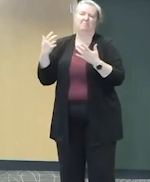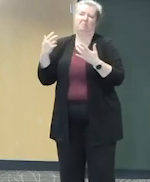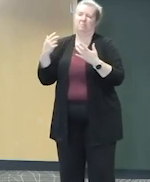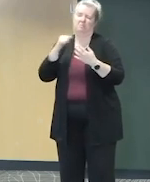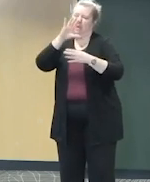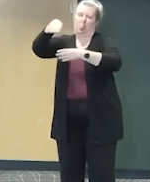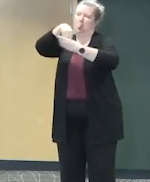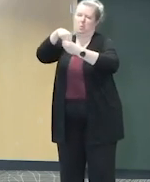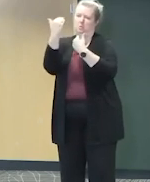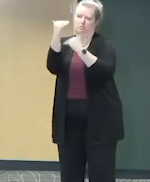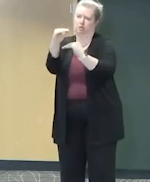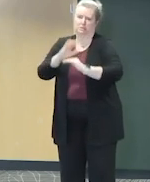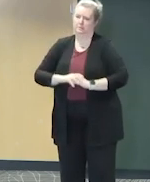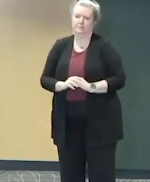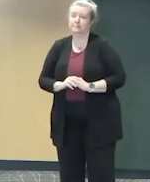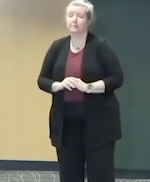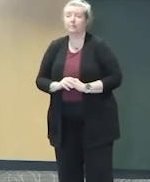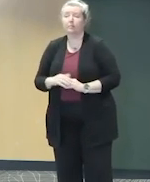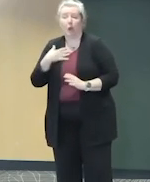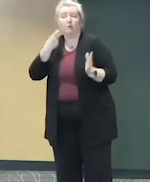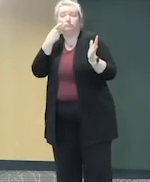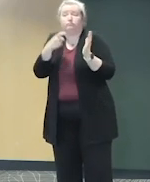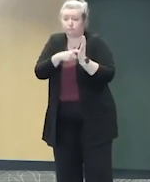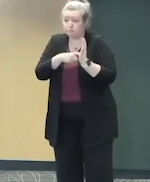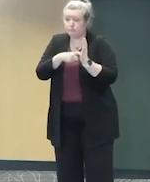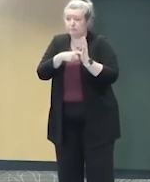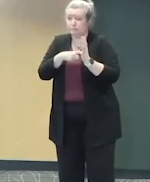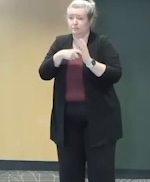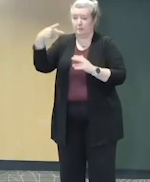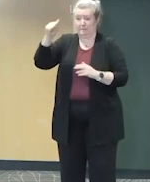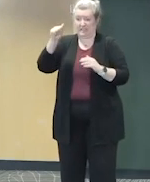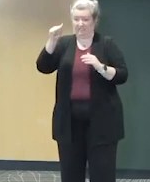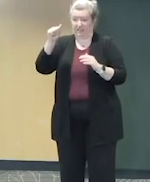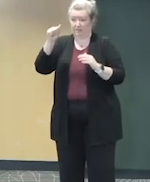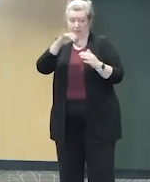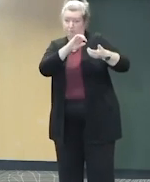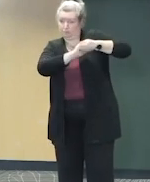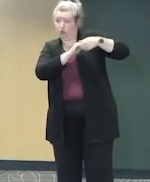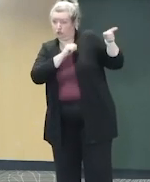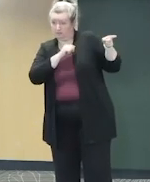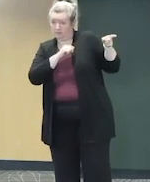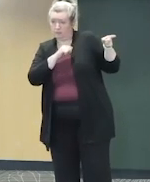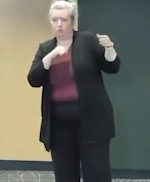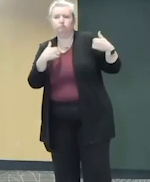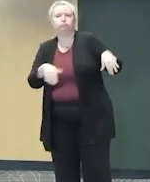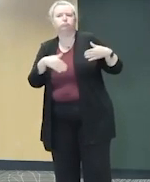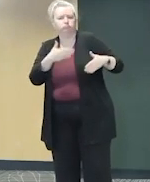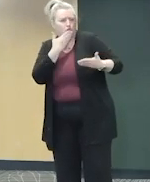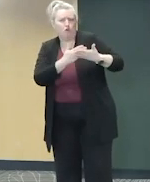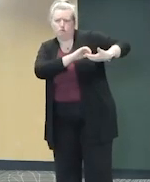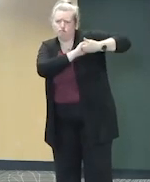I want to give a shout out to our partners in Pennsylvania who have been from day one in our administration, great partners as we